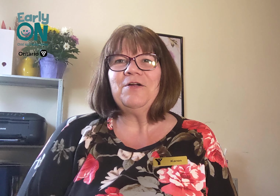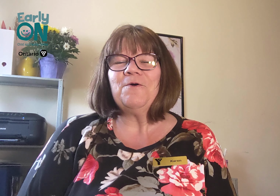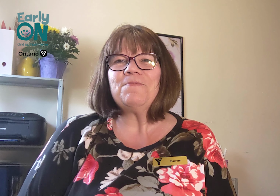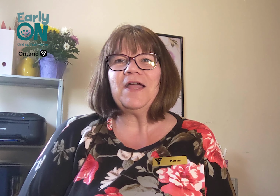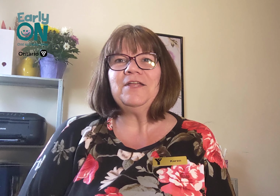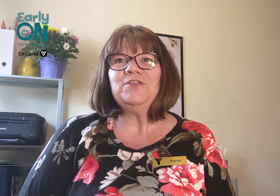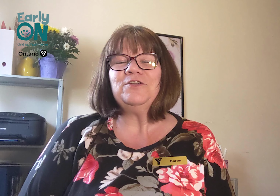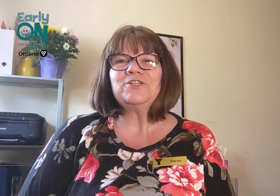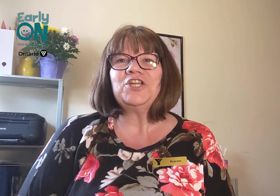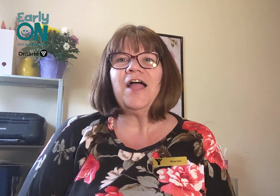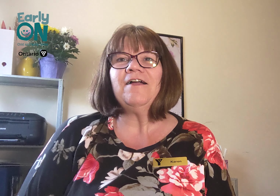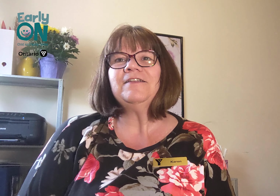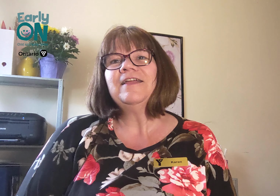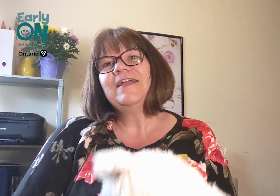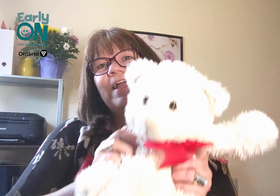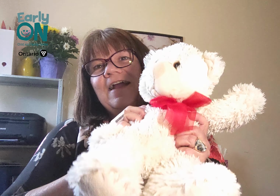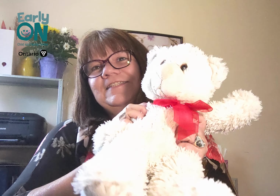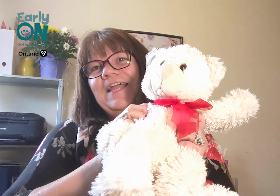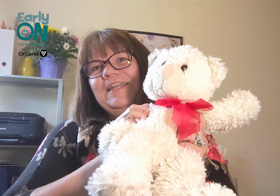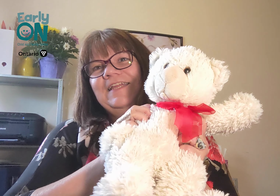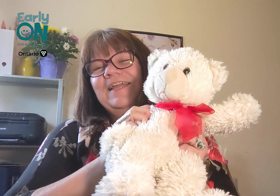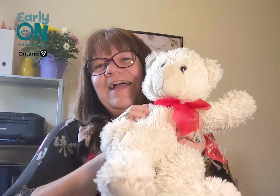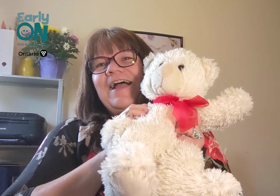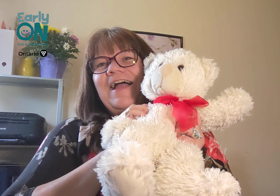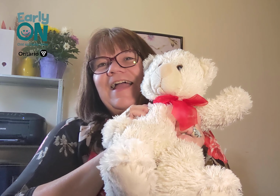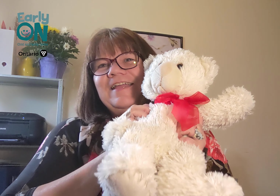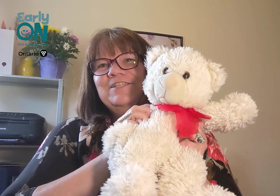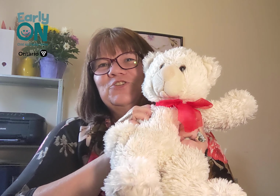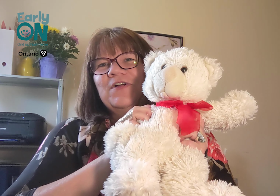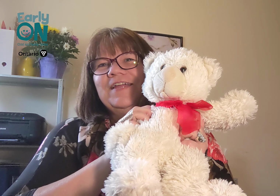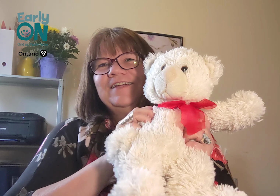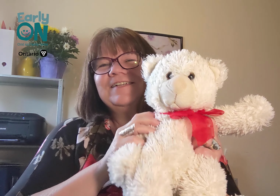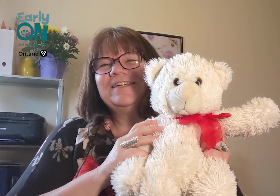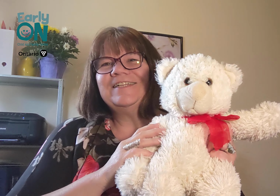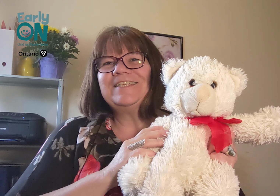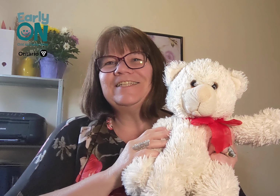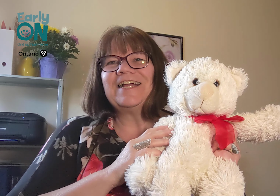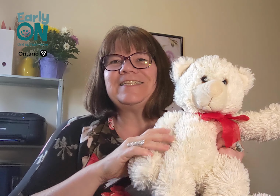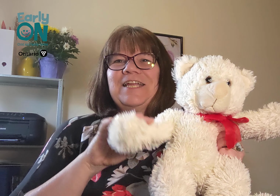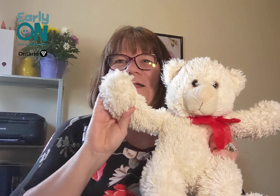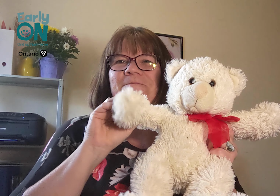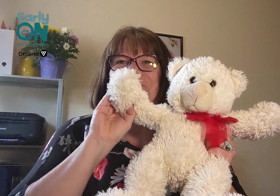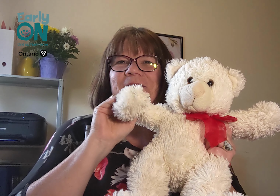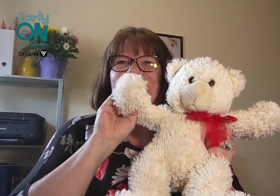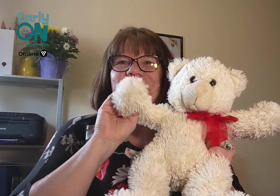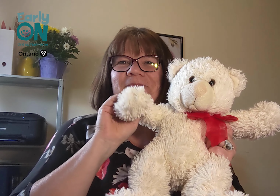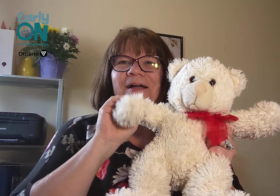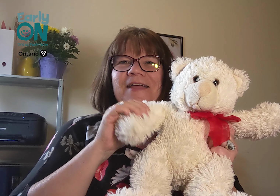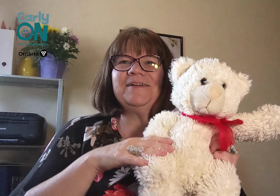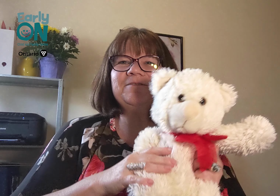hope that your child and Teddy enjoy. Until next time, bye-bye.